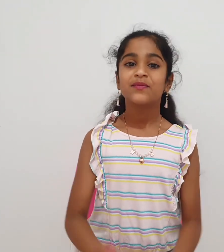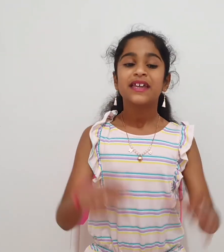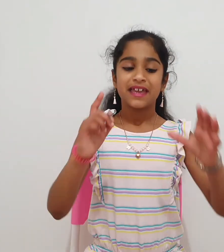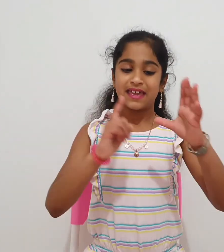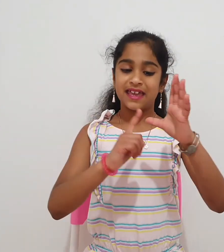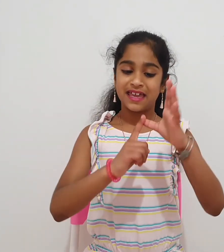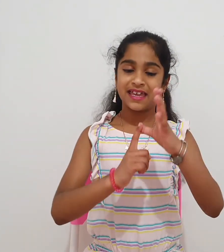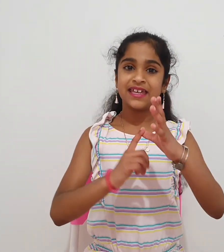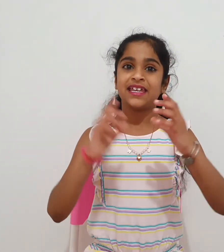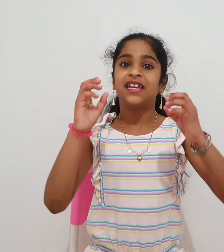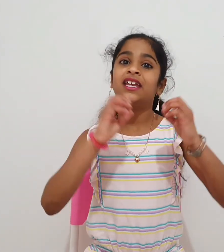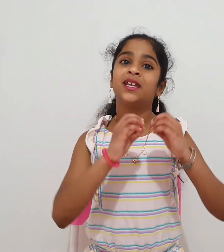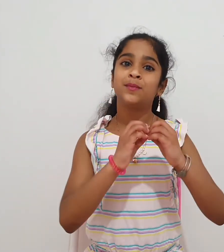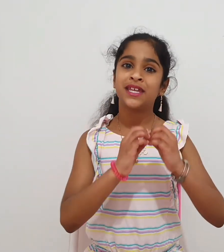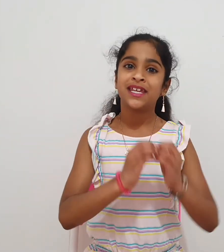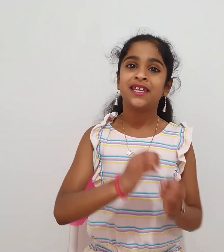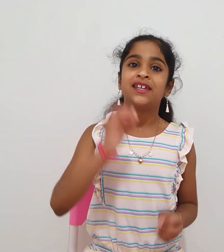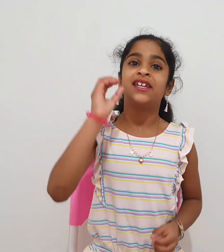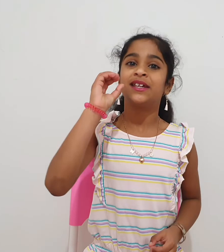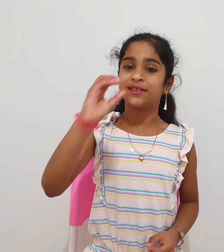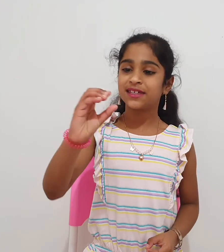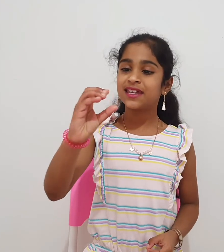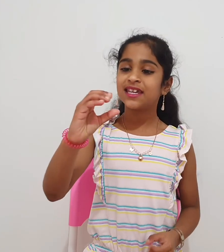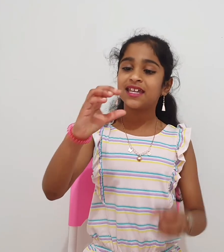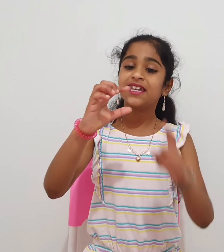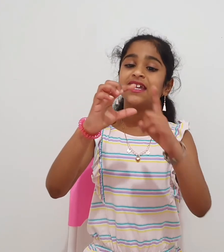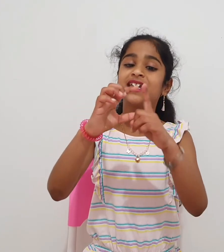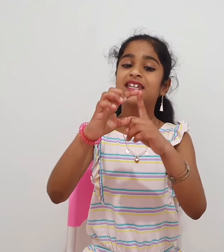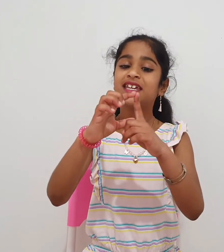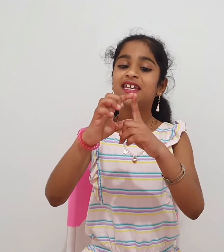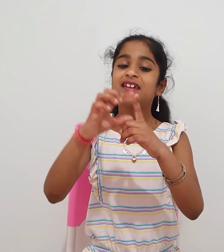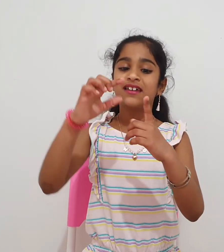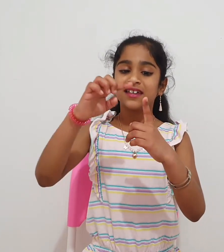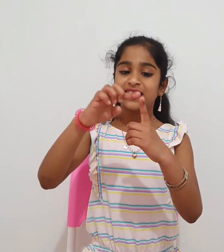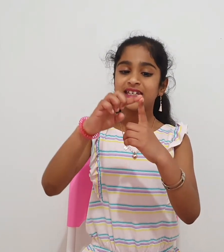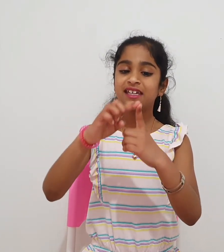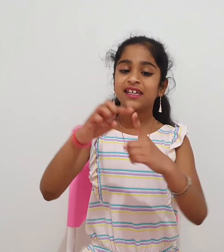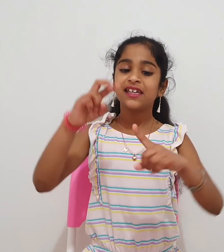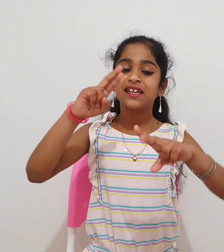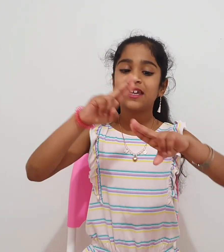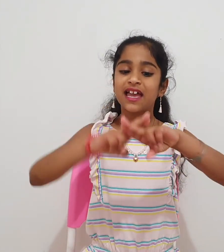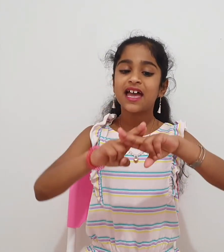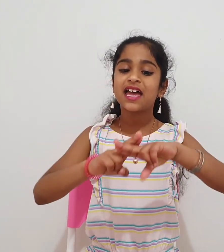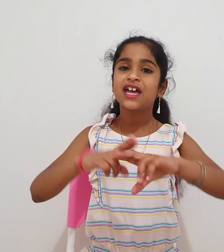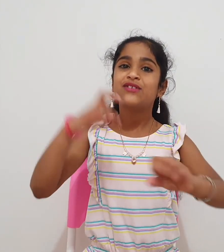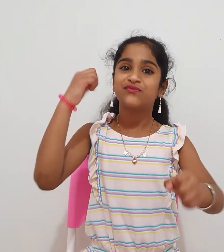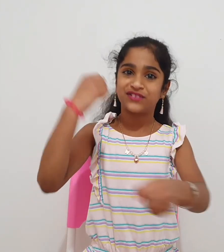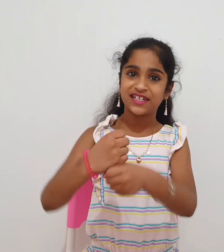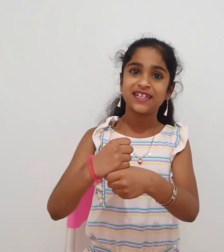A, B, C, D, E, F, G,